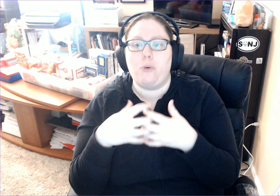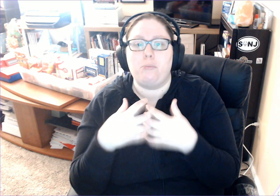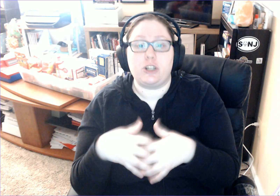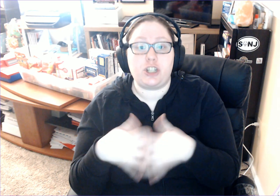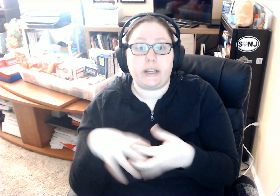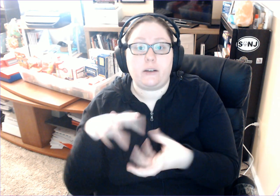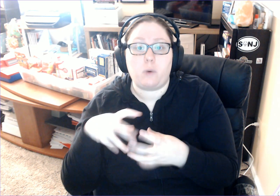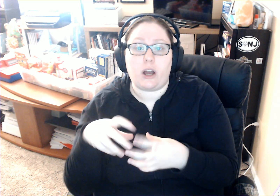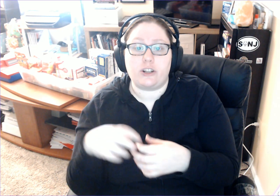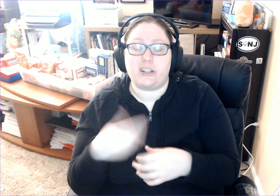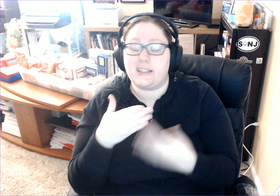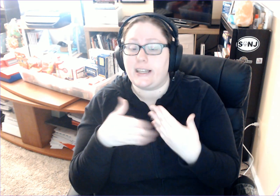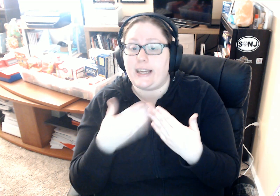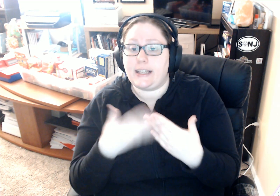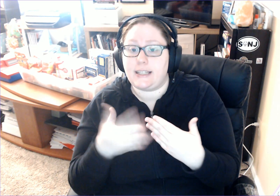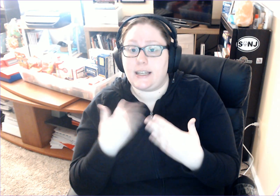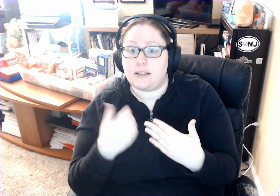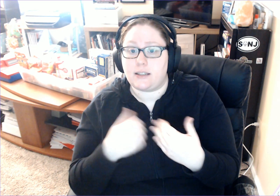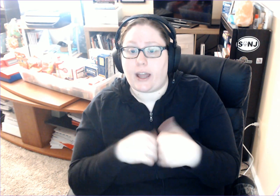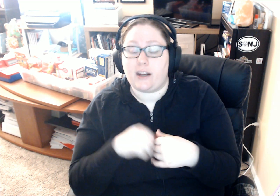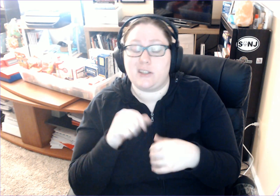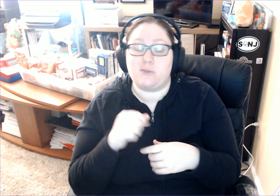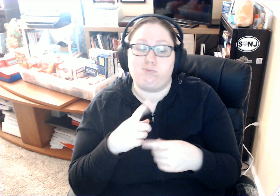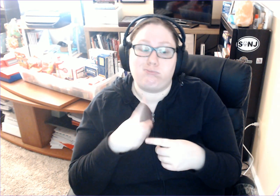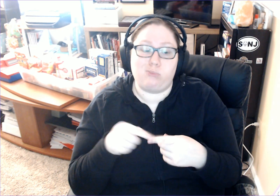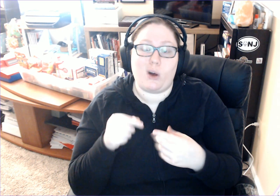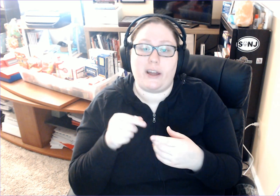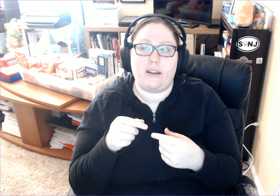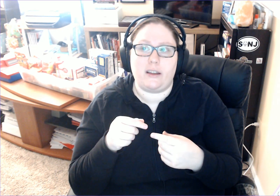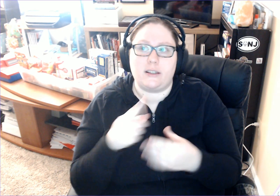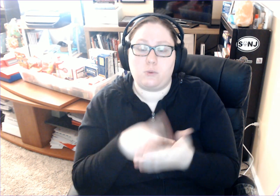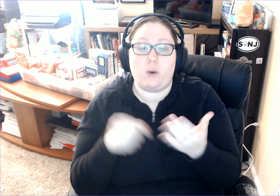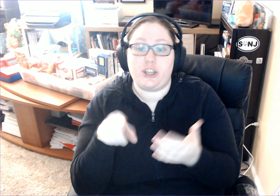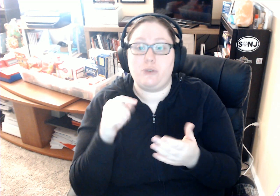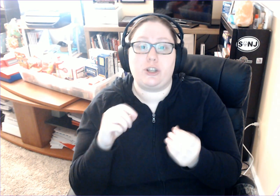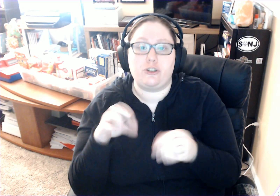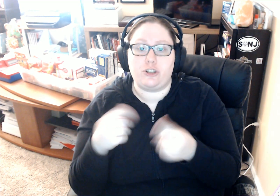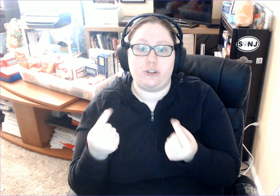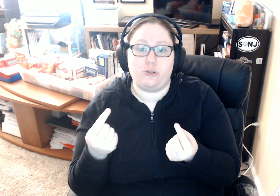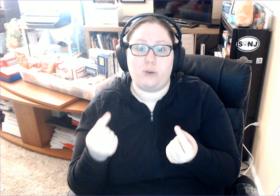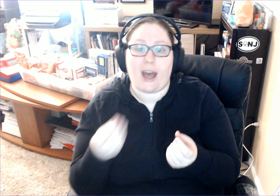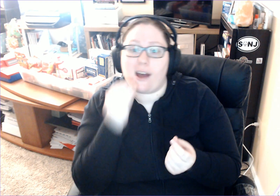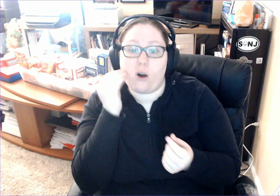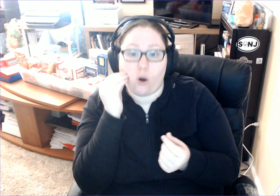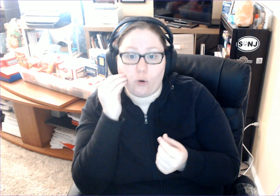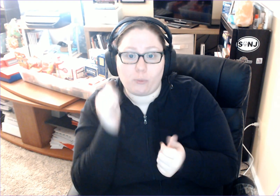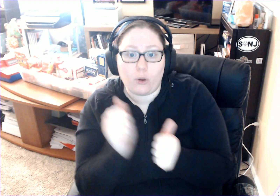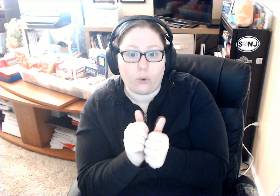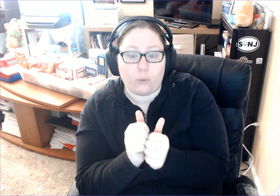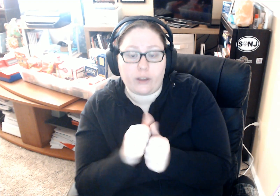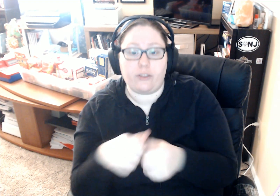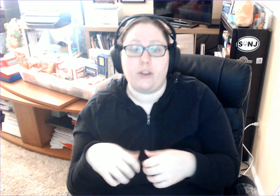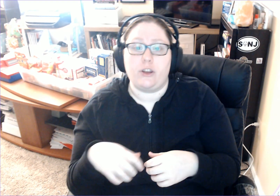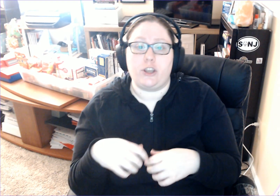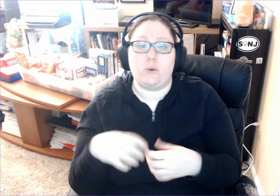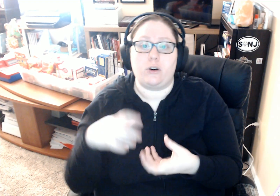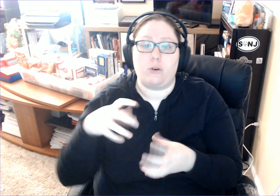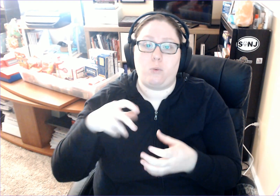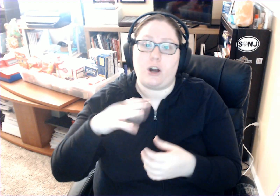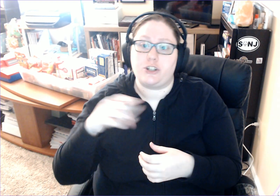Machine wash is the easiest and it's what you can do at home with your washer and